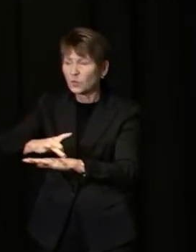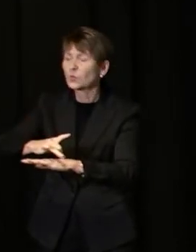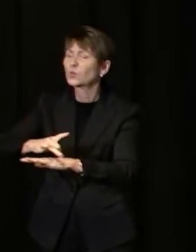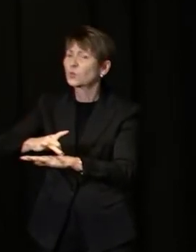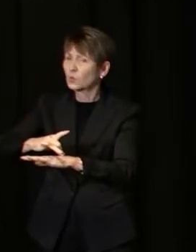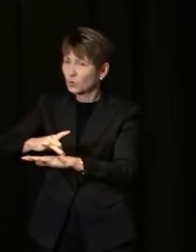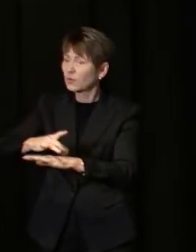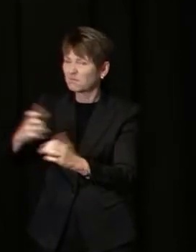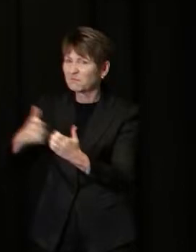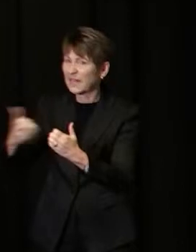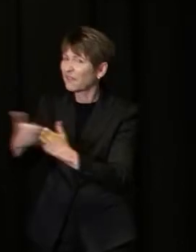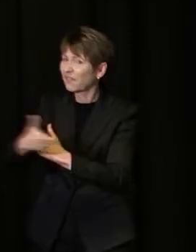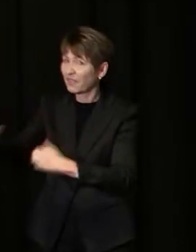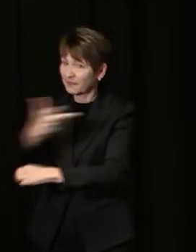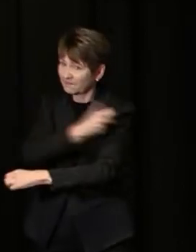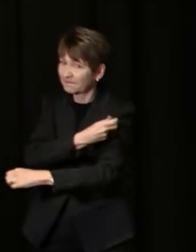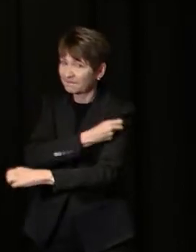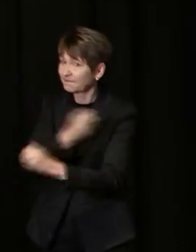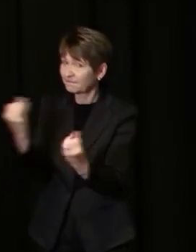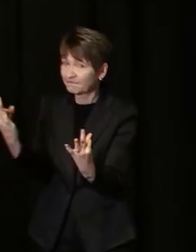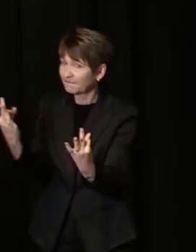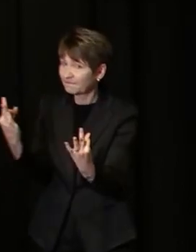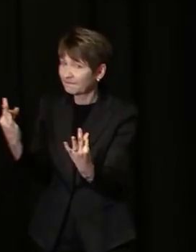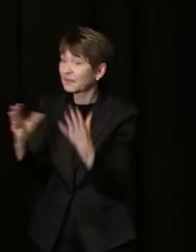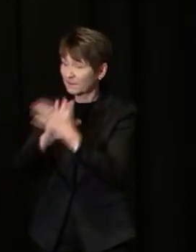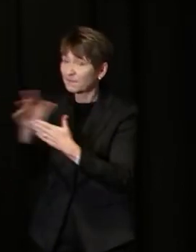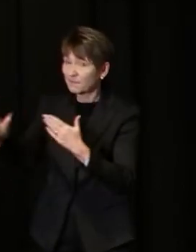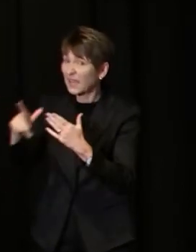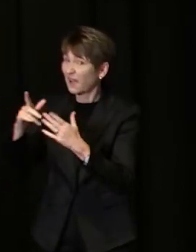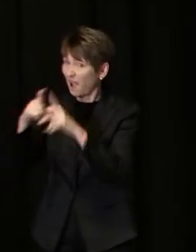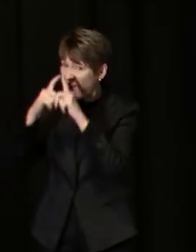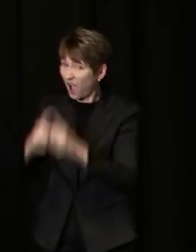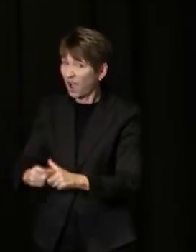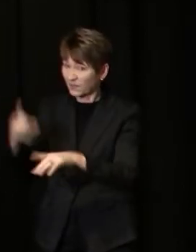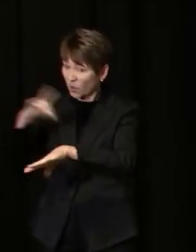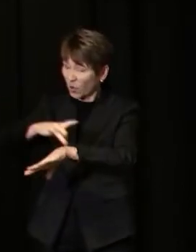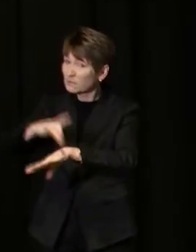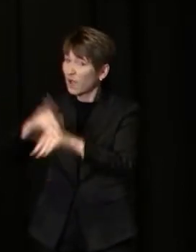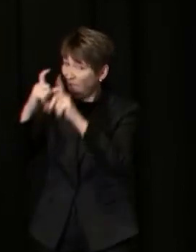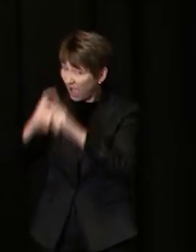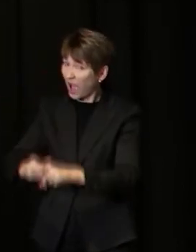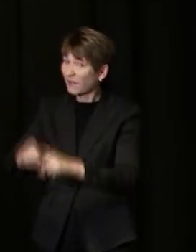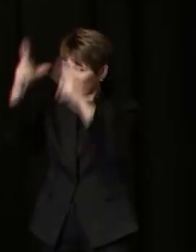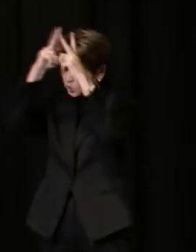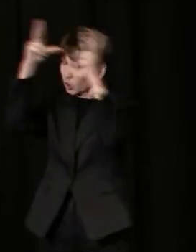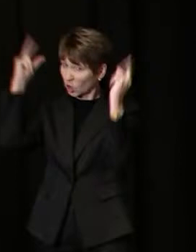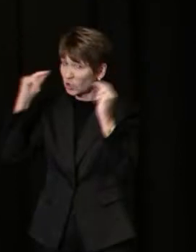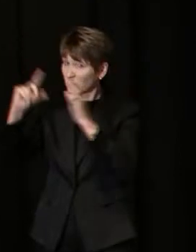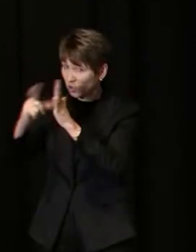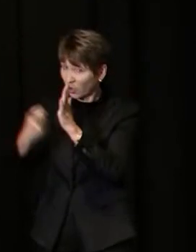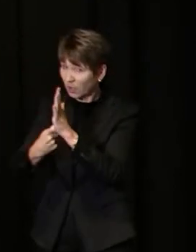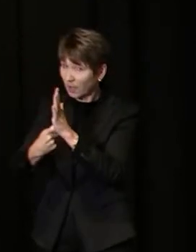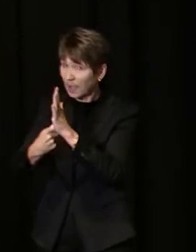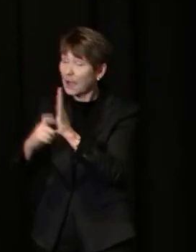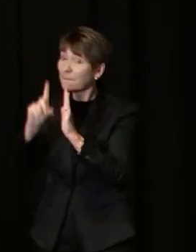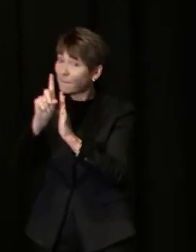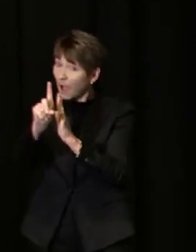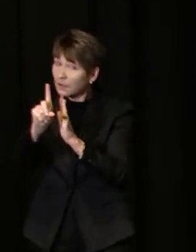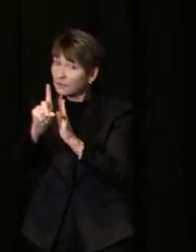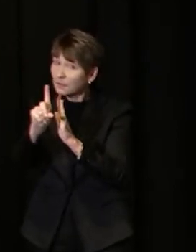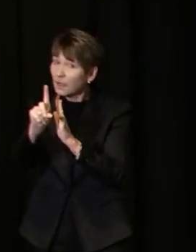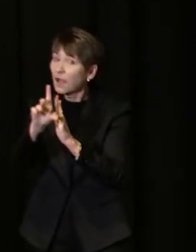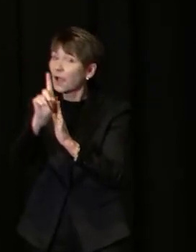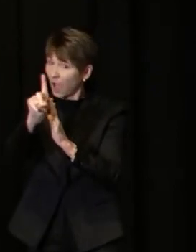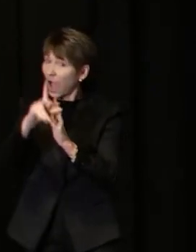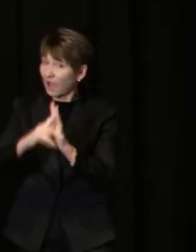our nurses and the rest of the health team. But there's essentially a deal here. There's a contract. There's